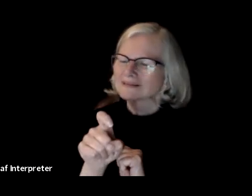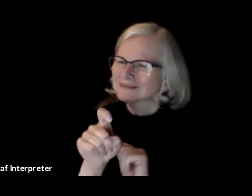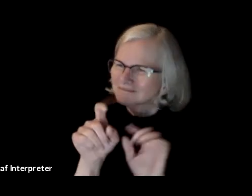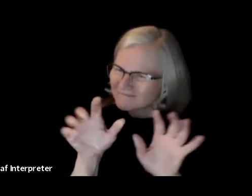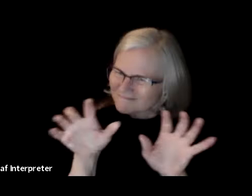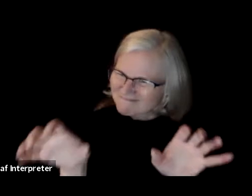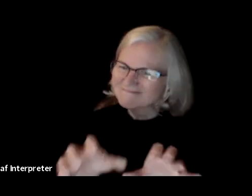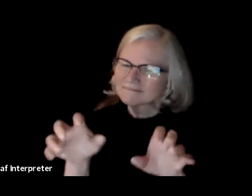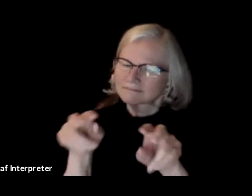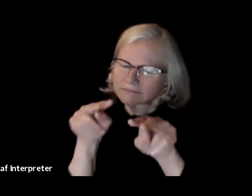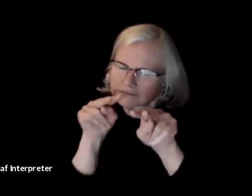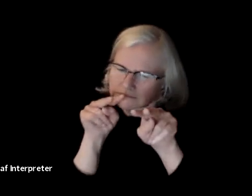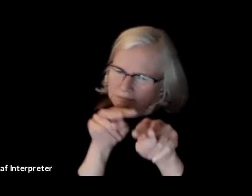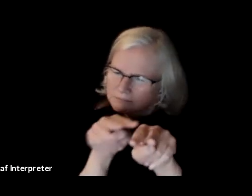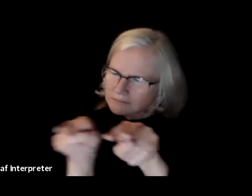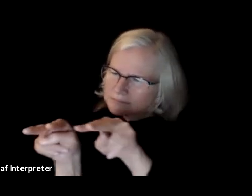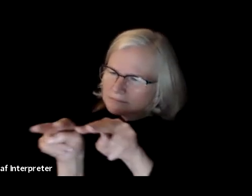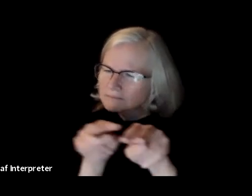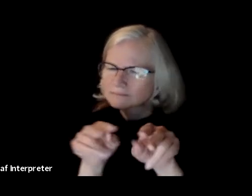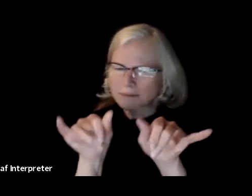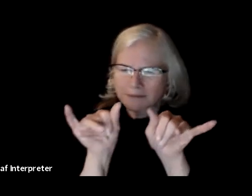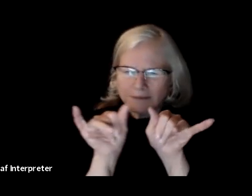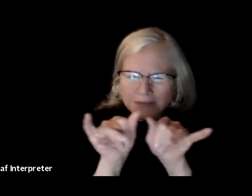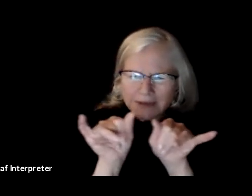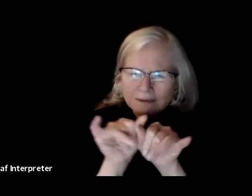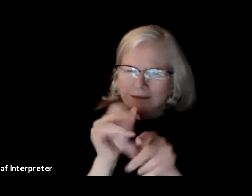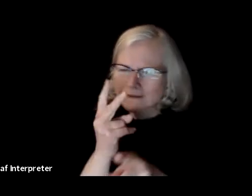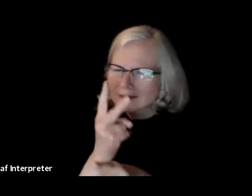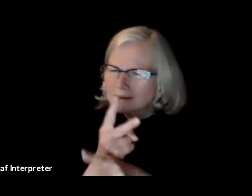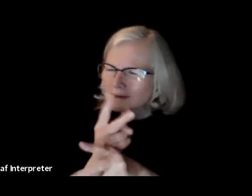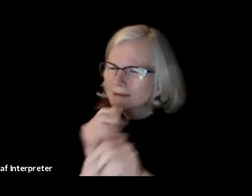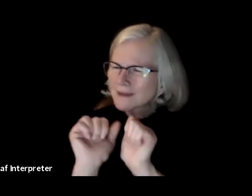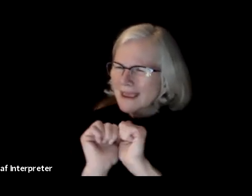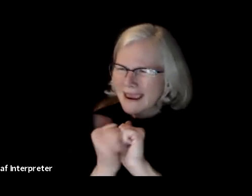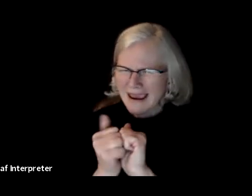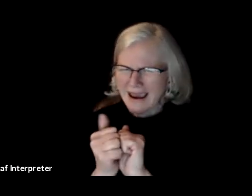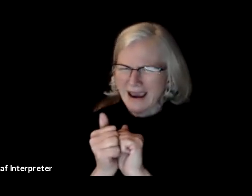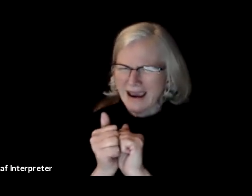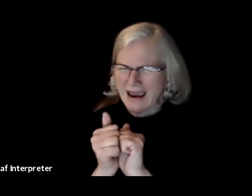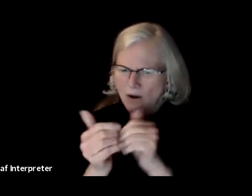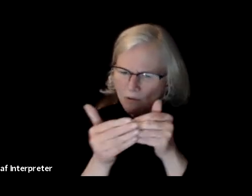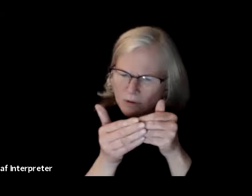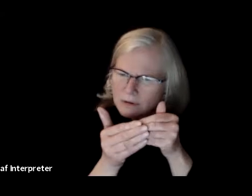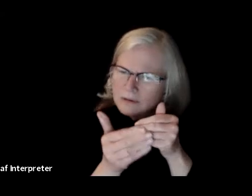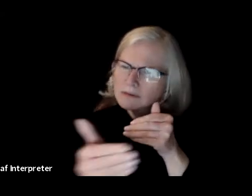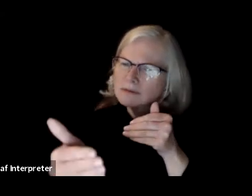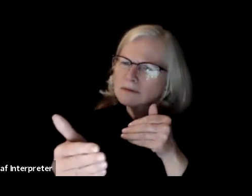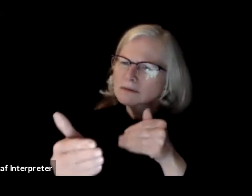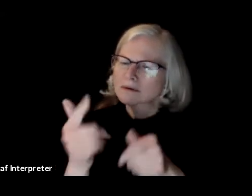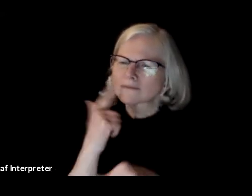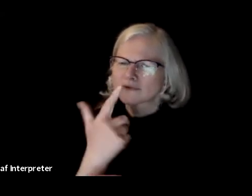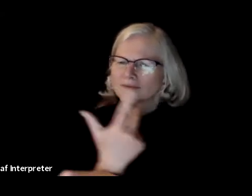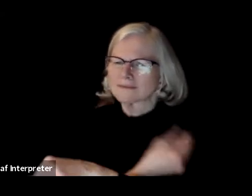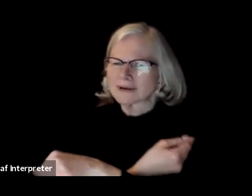and carefully measure how are we doing on getting those particularly vulnerable groups